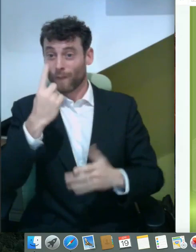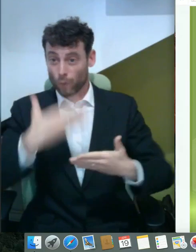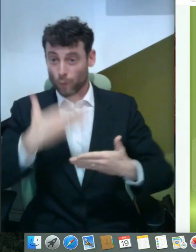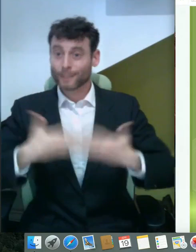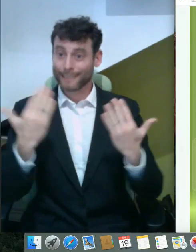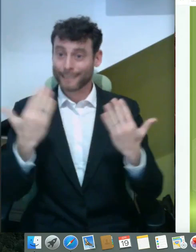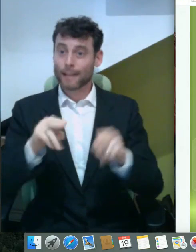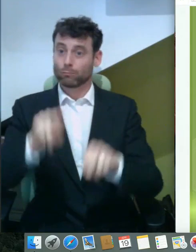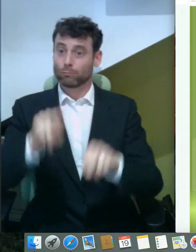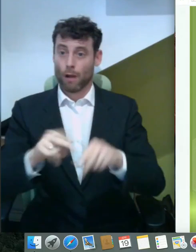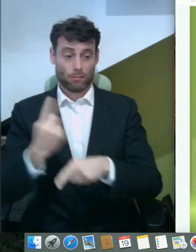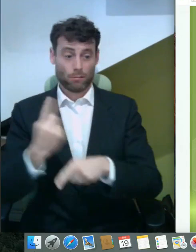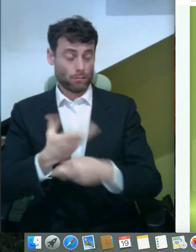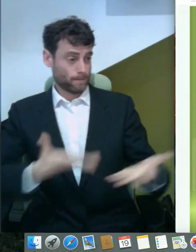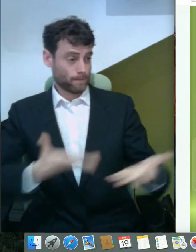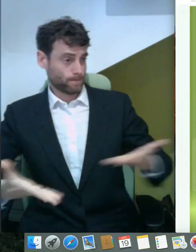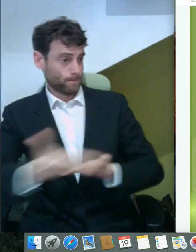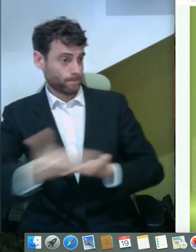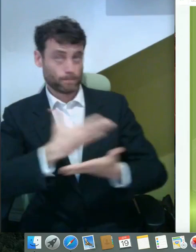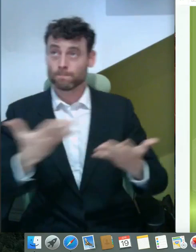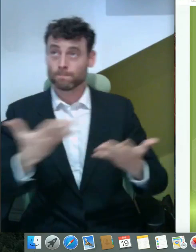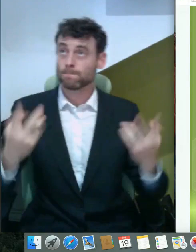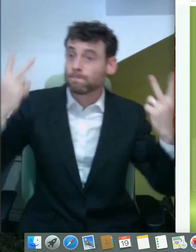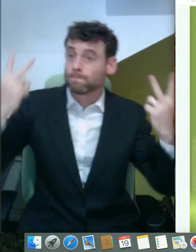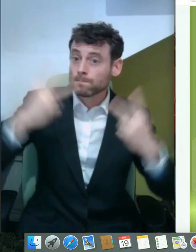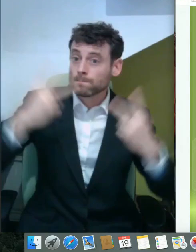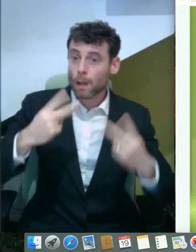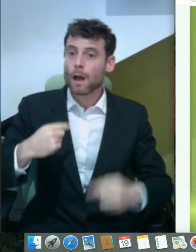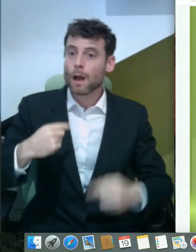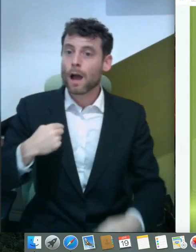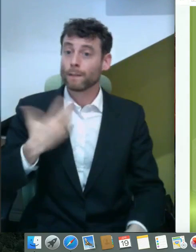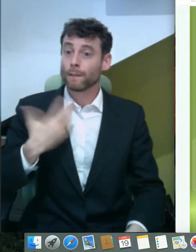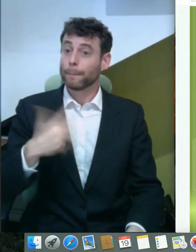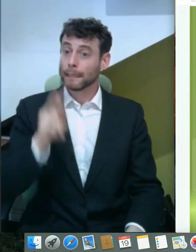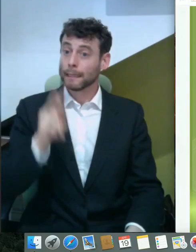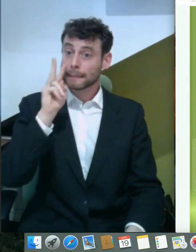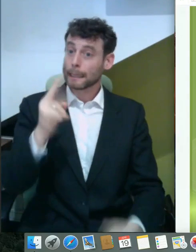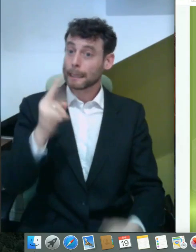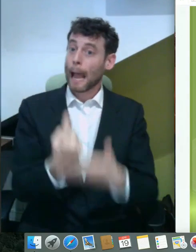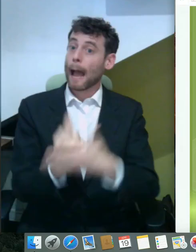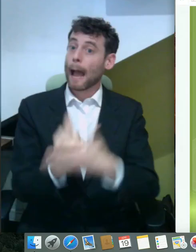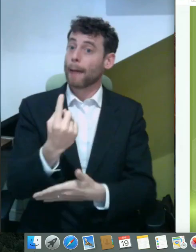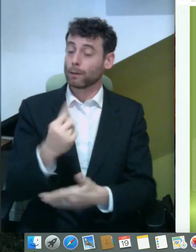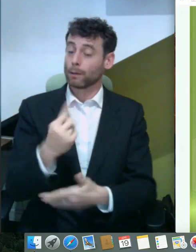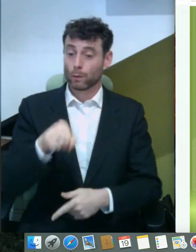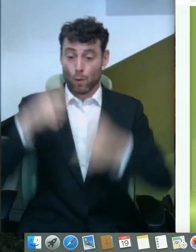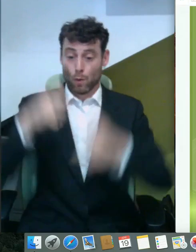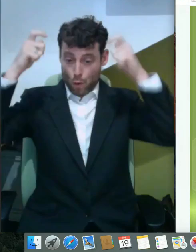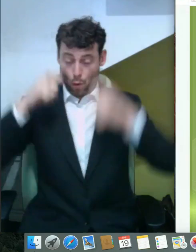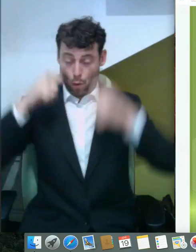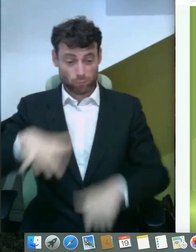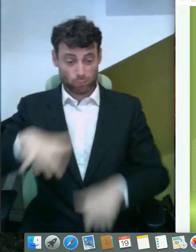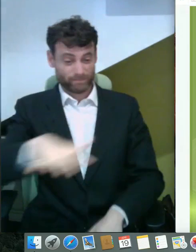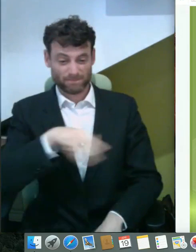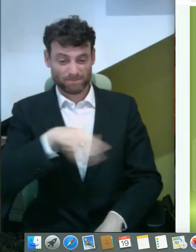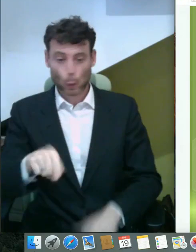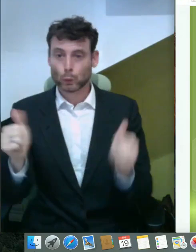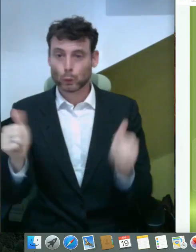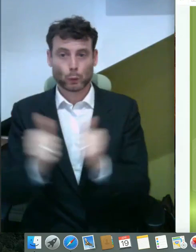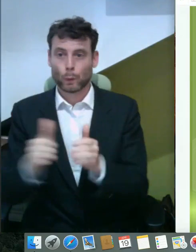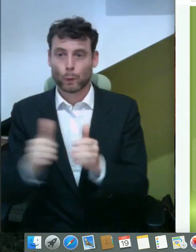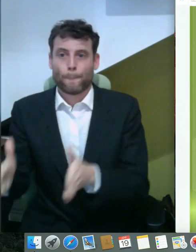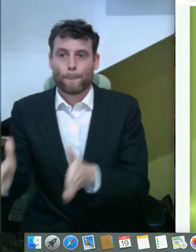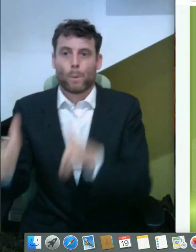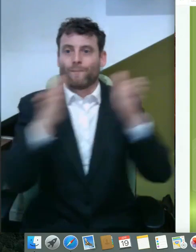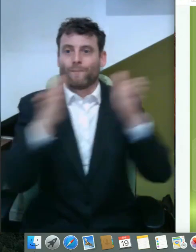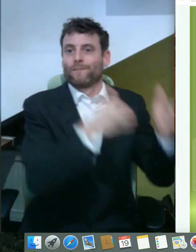of these things. And I've even seen the court being changed on that day. So because